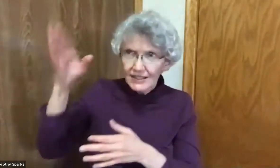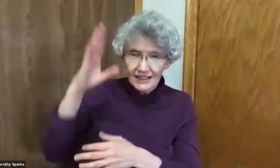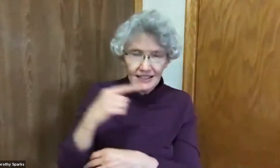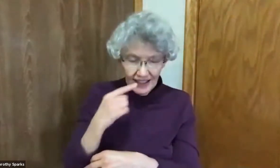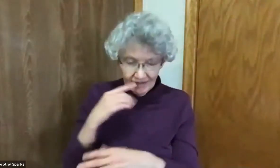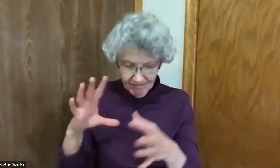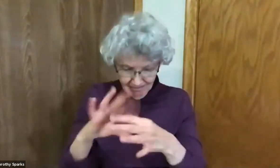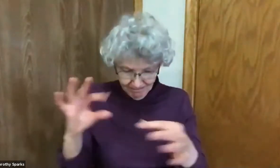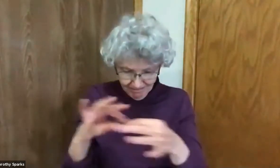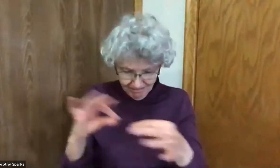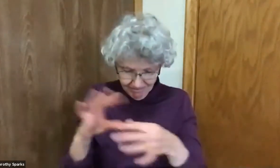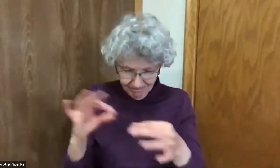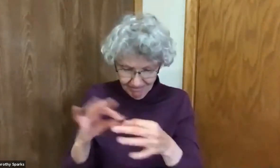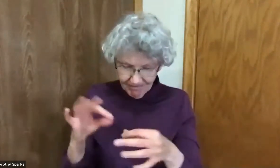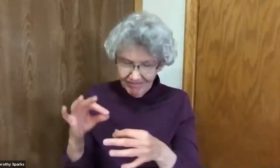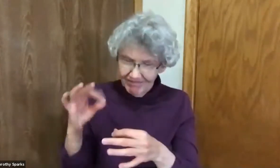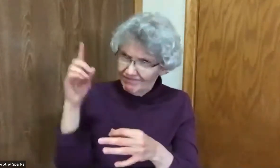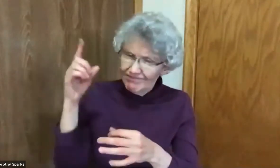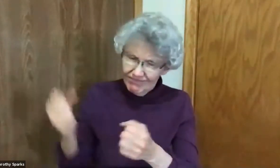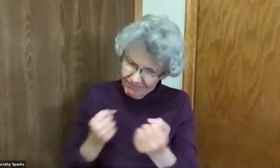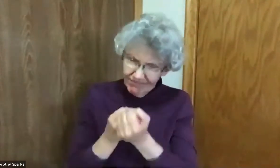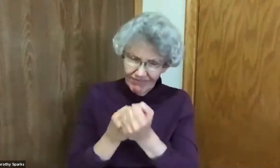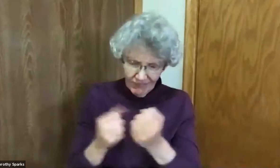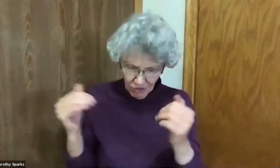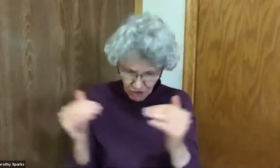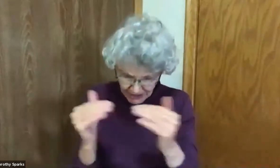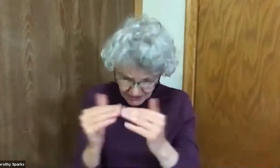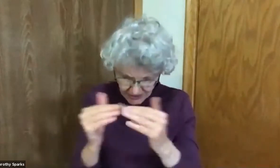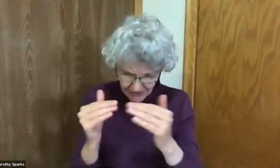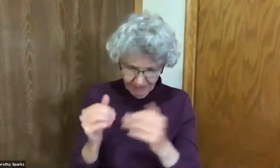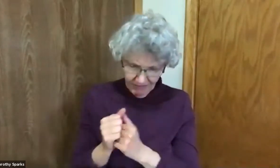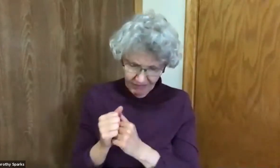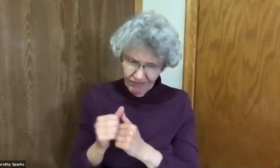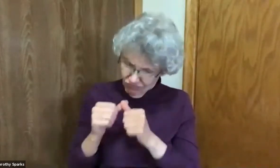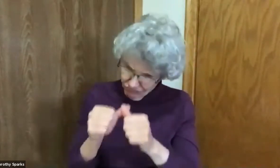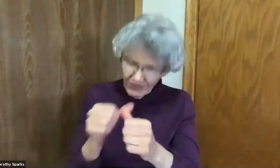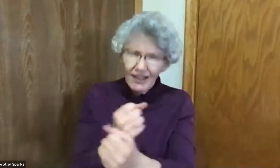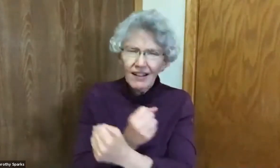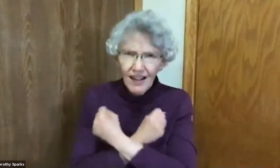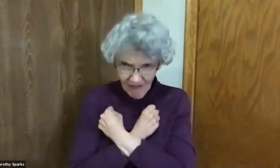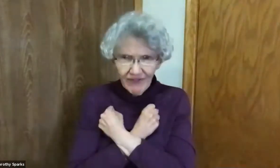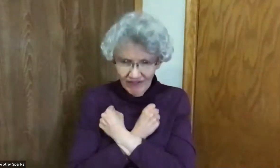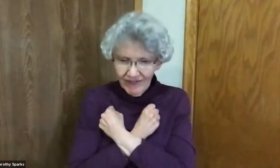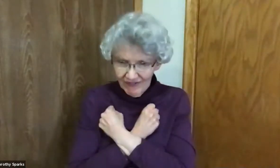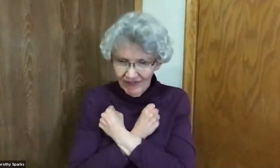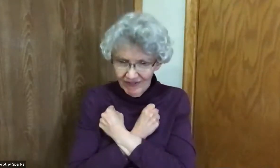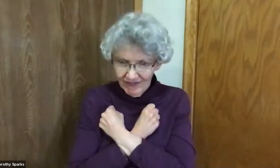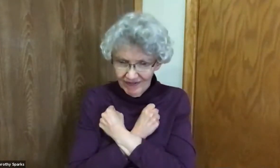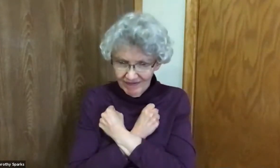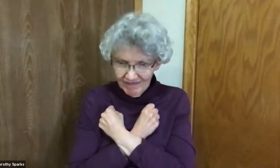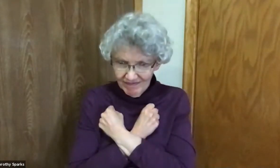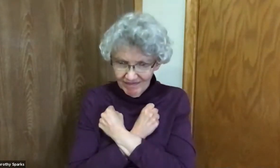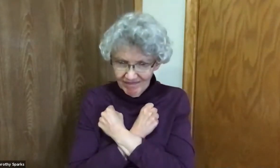Isaiah spoke of the God of justice and steadfast love.